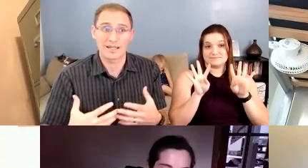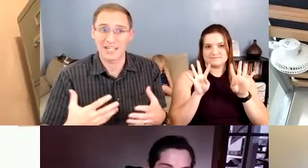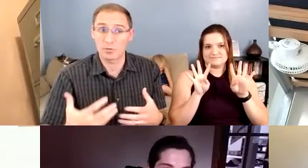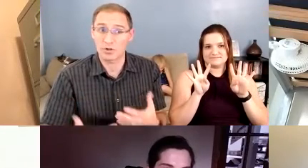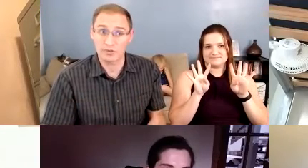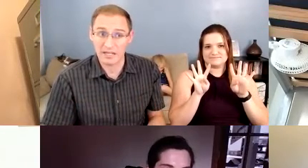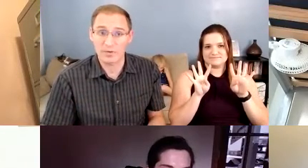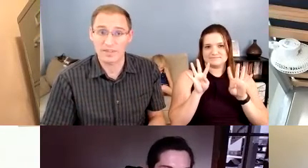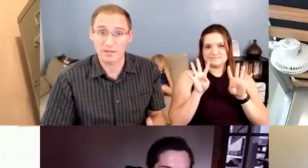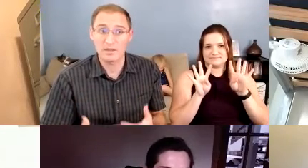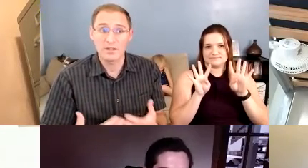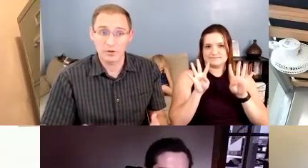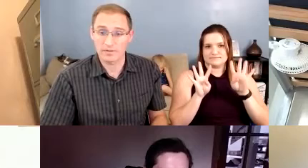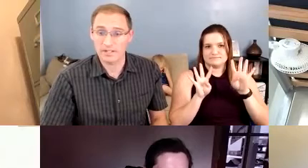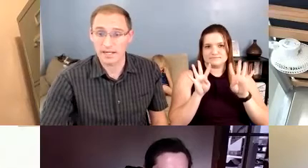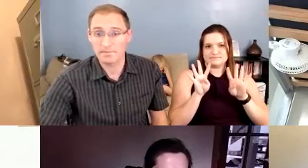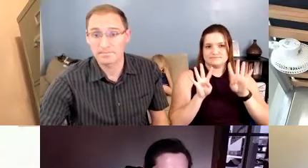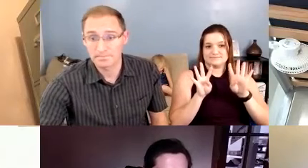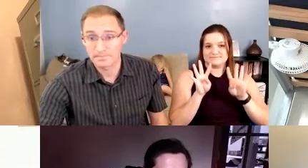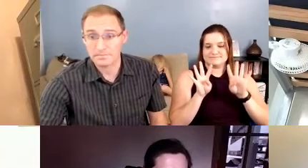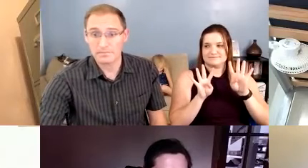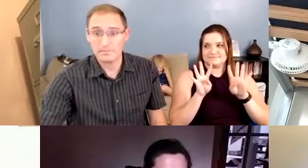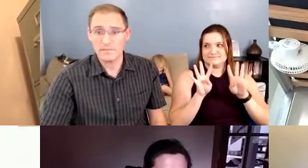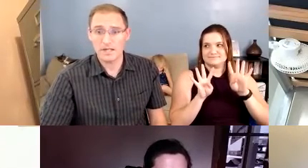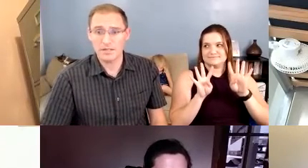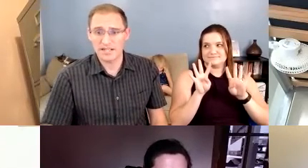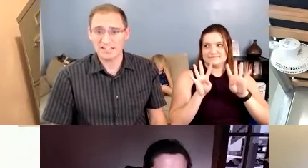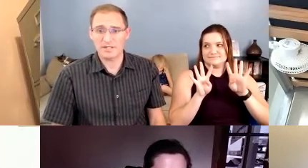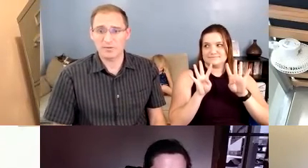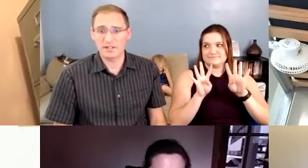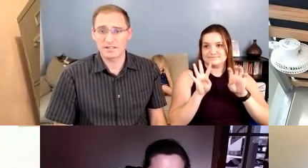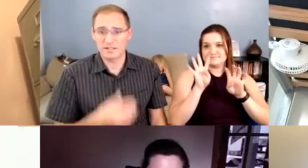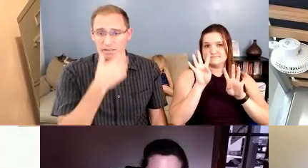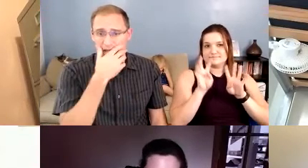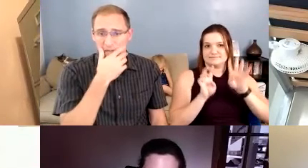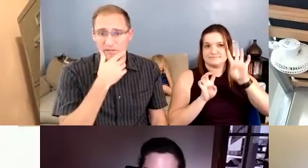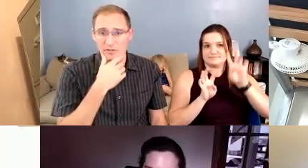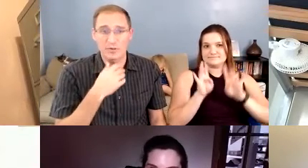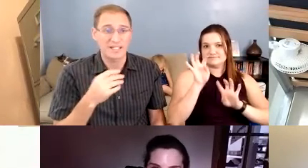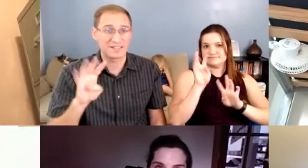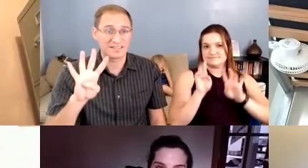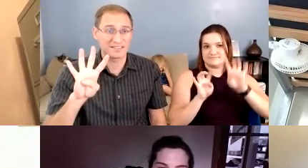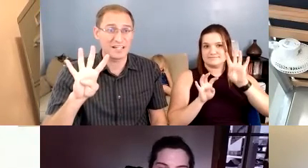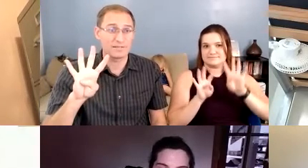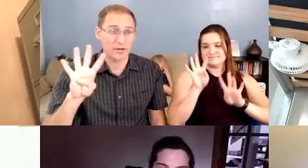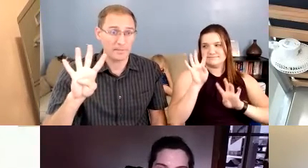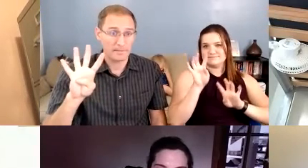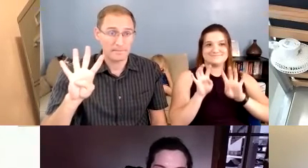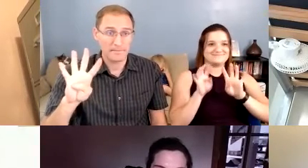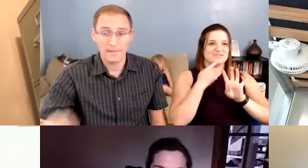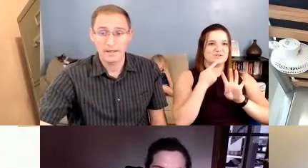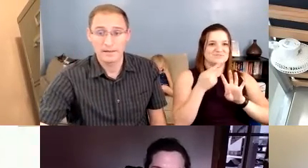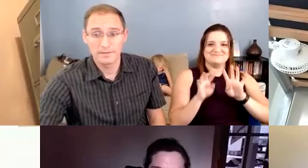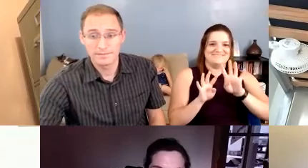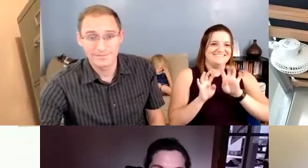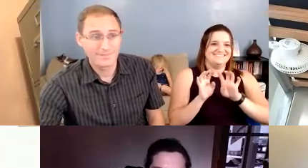more and getting more creative with them over time. The last one I wanted to talk about real quick is CL4.